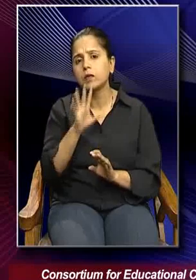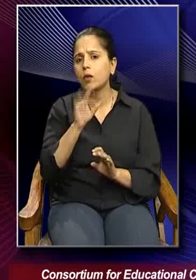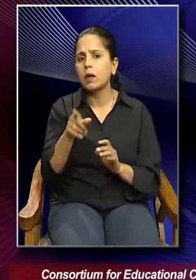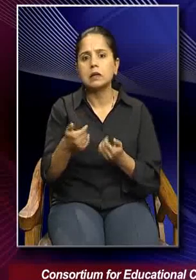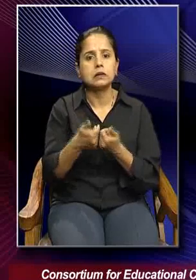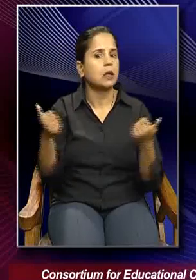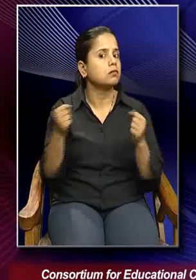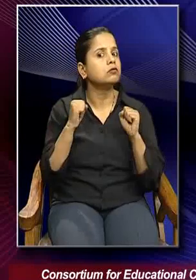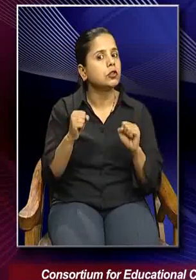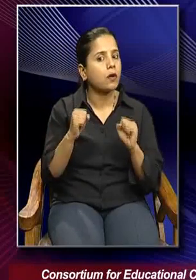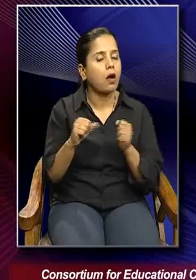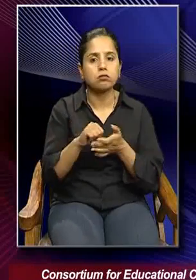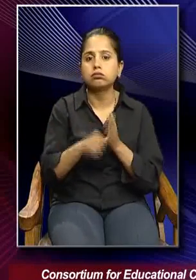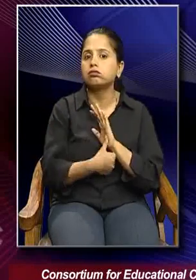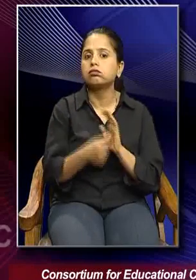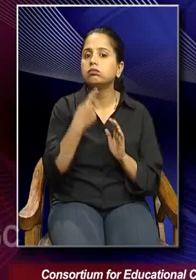inseparable components.